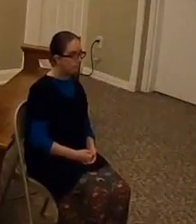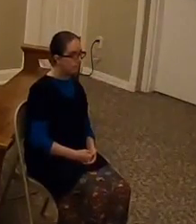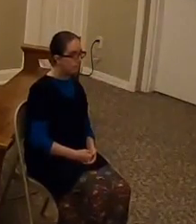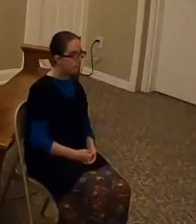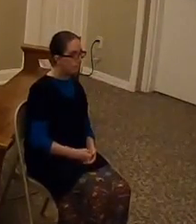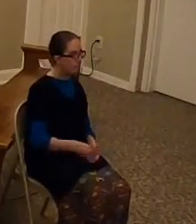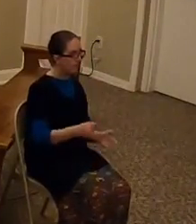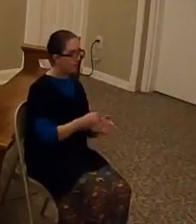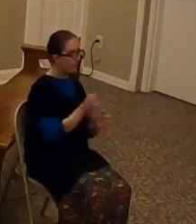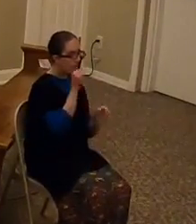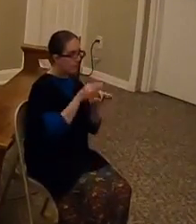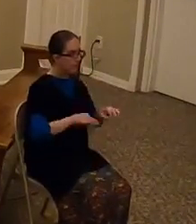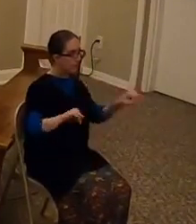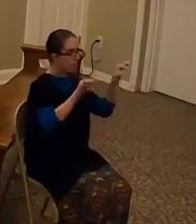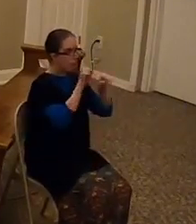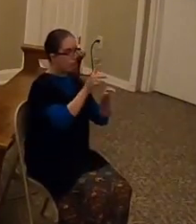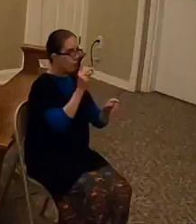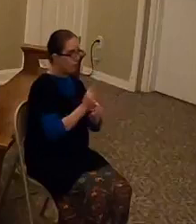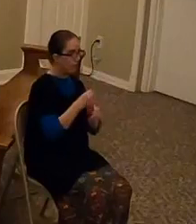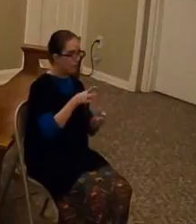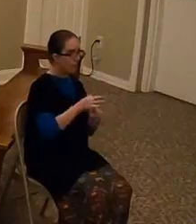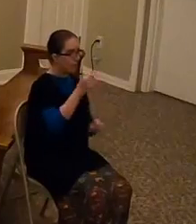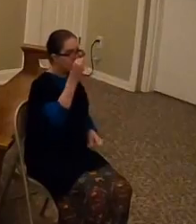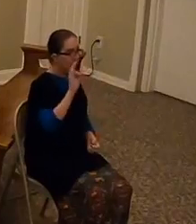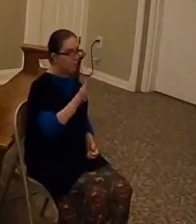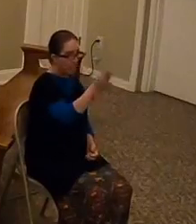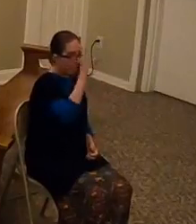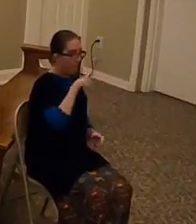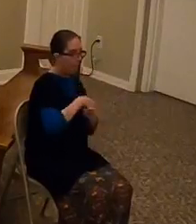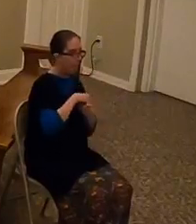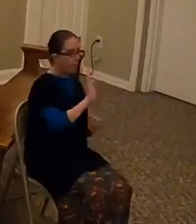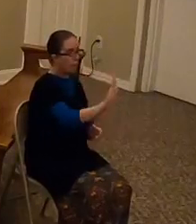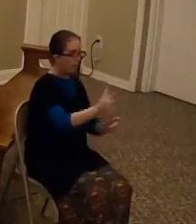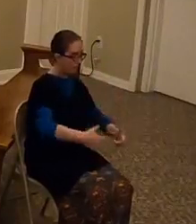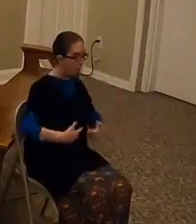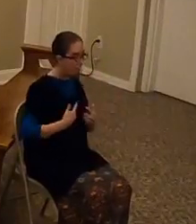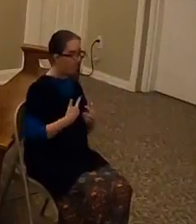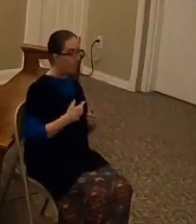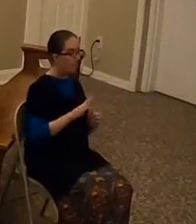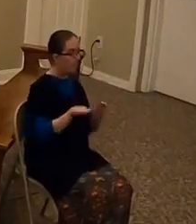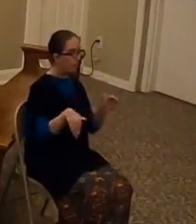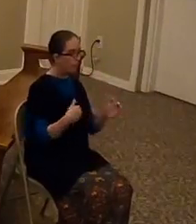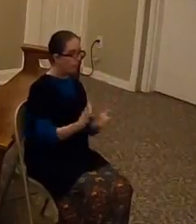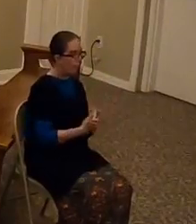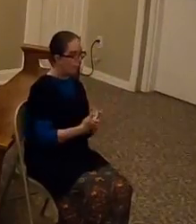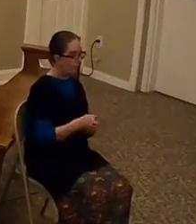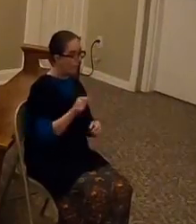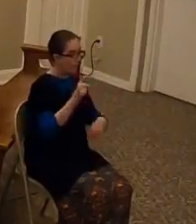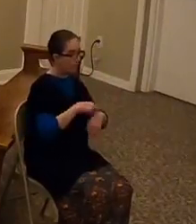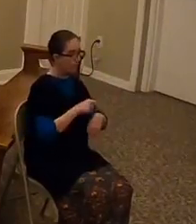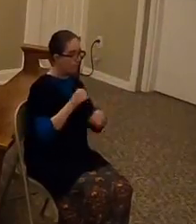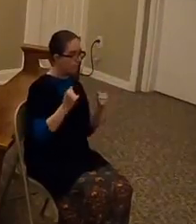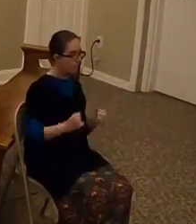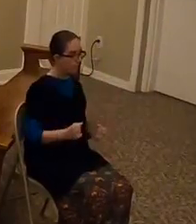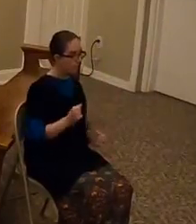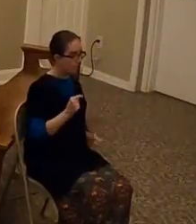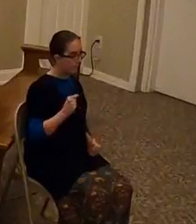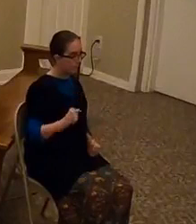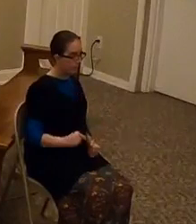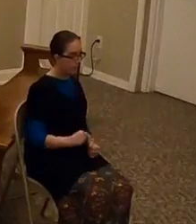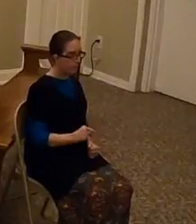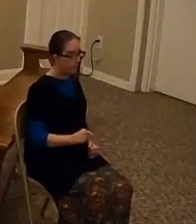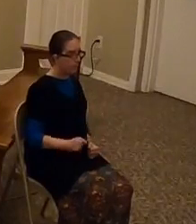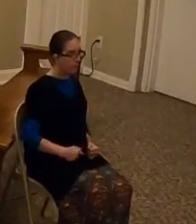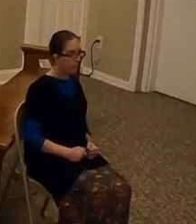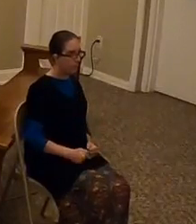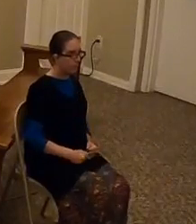Uh-huh. Yes, sir. Yeah. It's important that you keep the Spirit of God in your life at full tilt. Yeah. Hallelujah. Now, let me go a little further. All